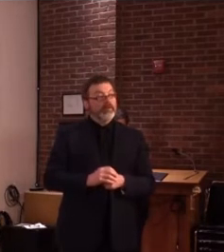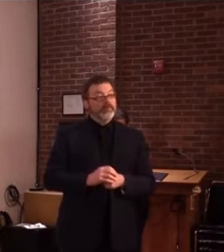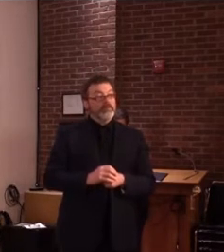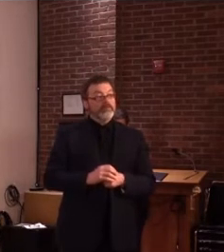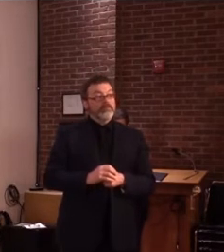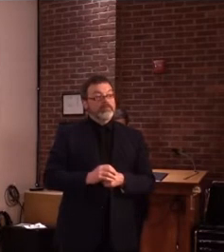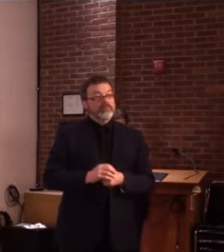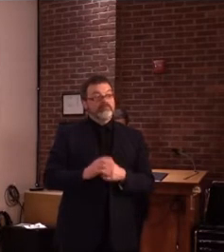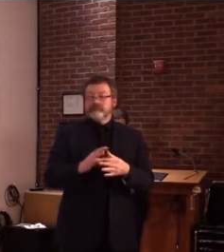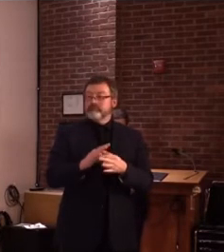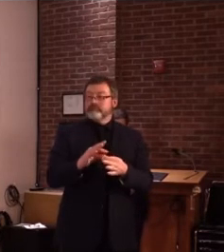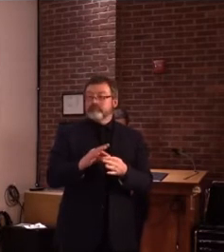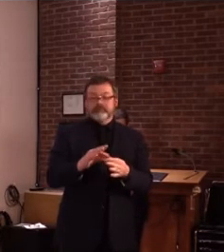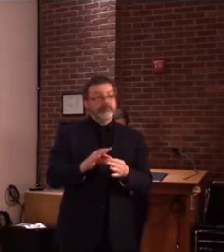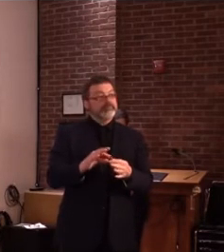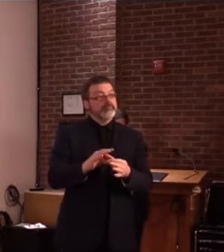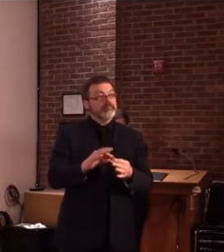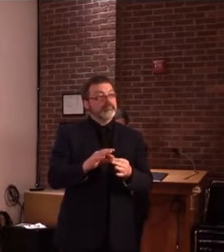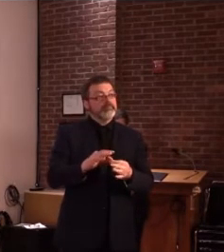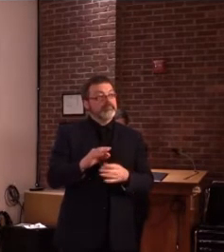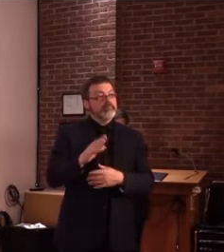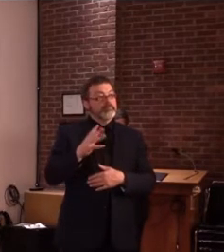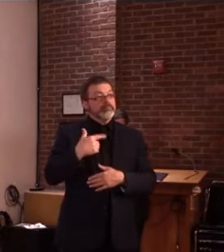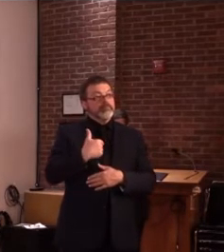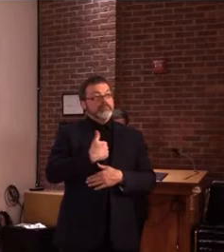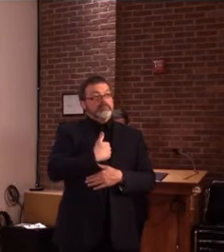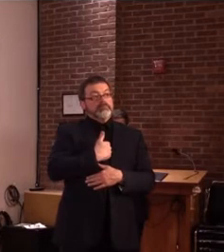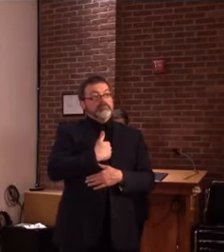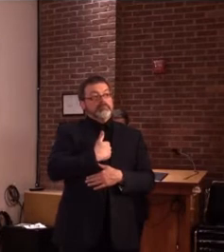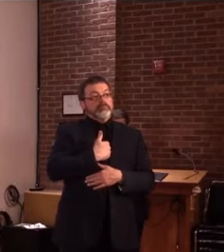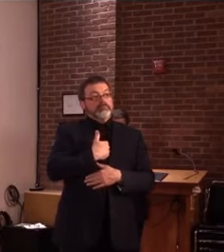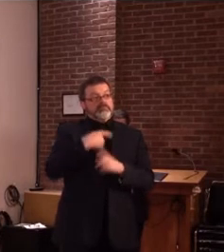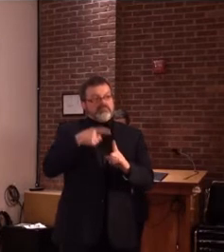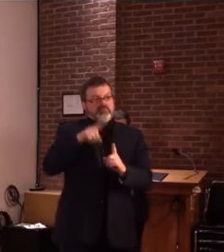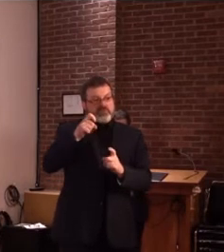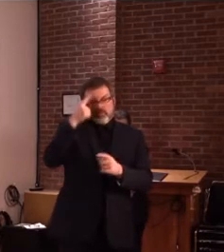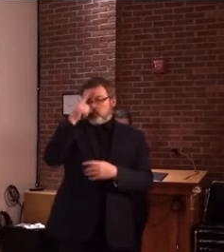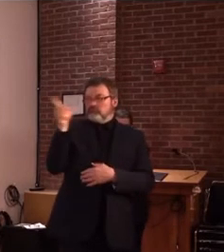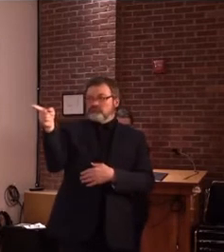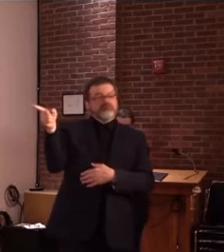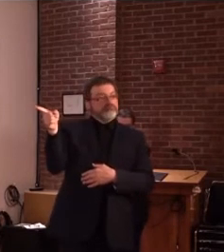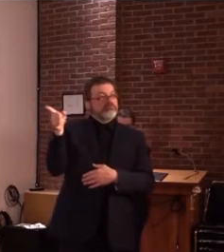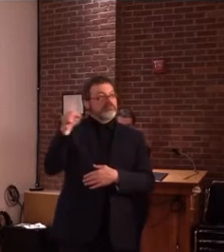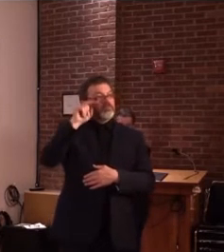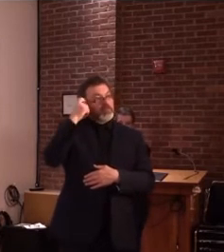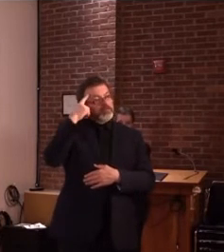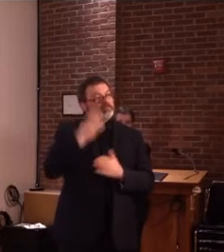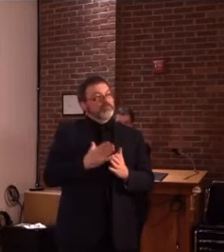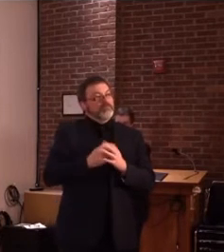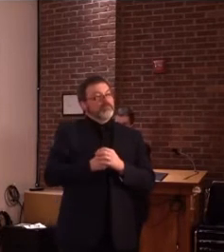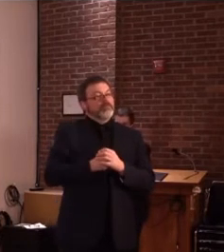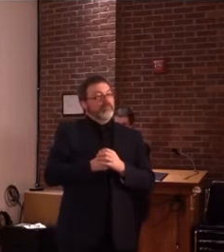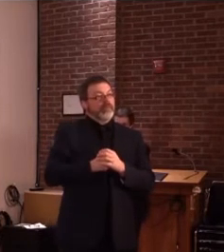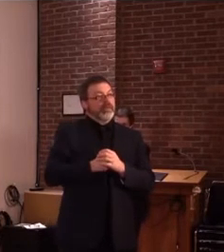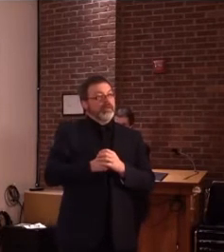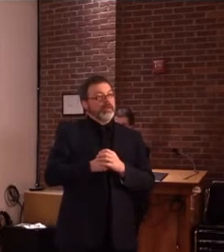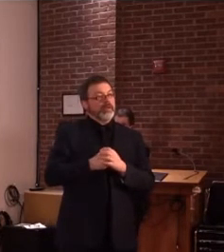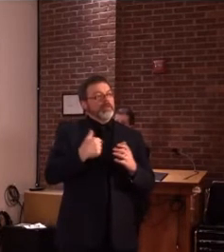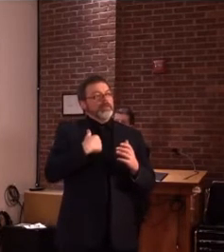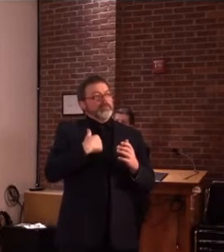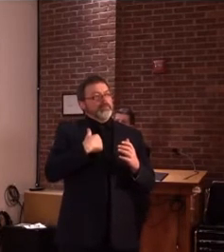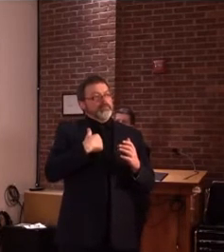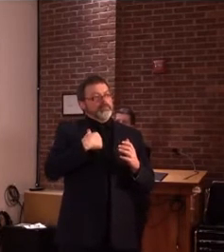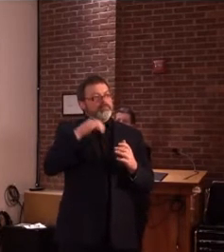So my question is likely for the governor. The administration has proposed an 8% cut to state government, and they're